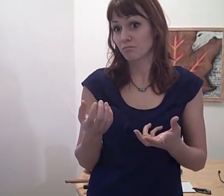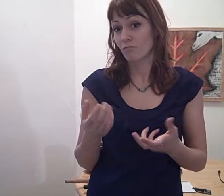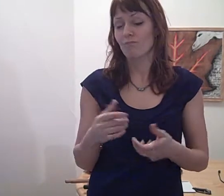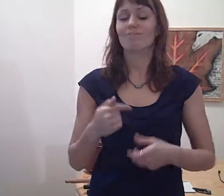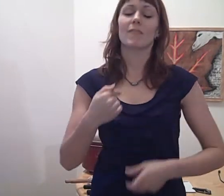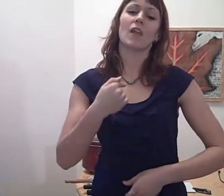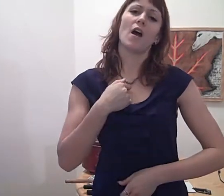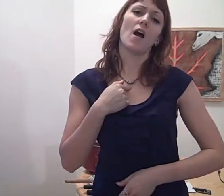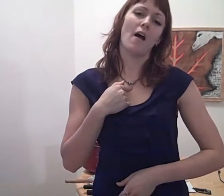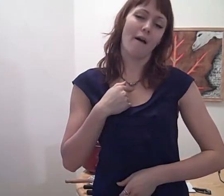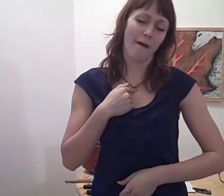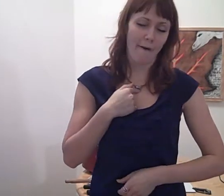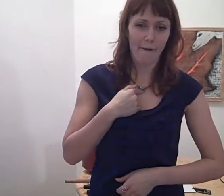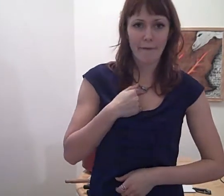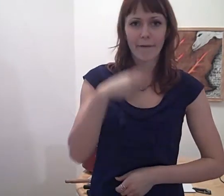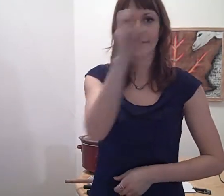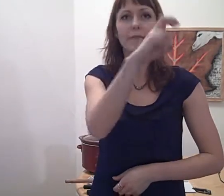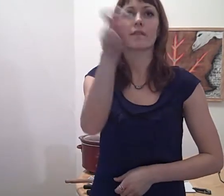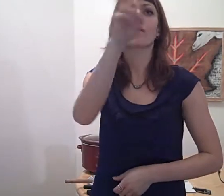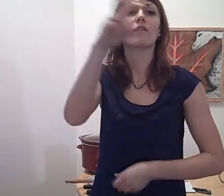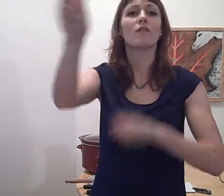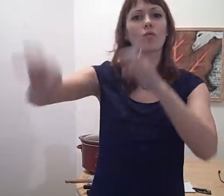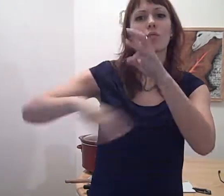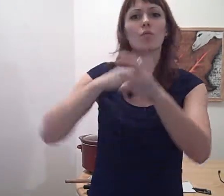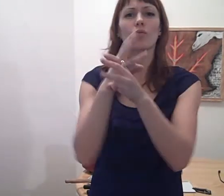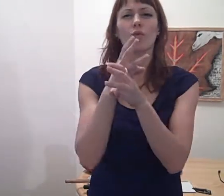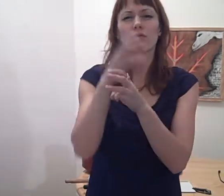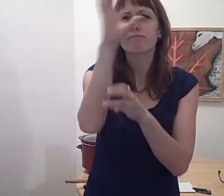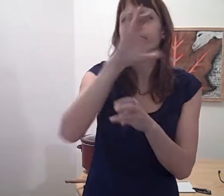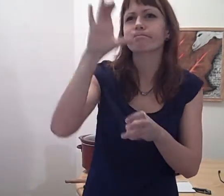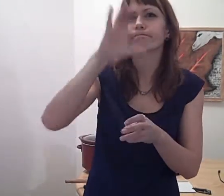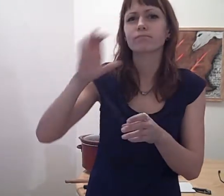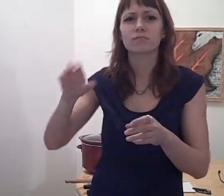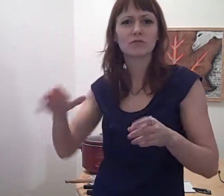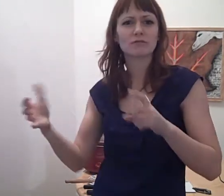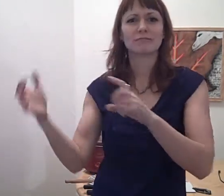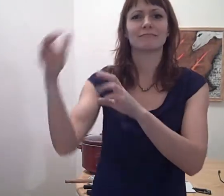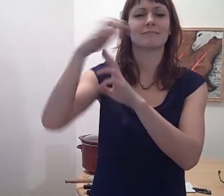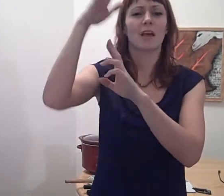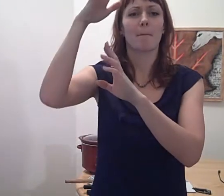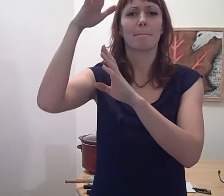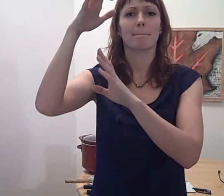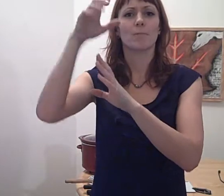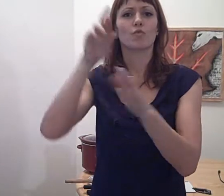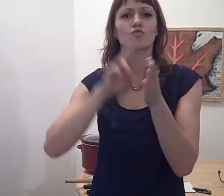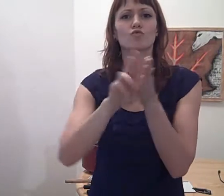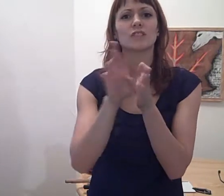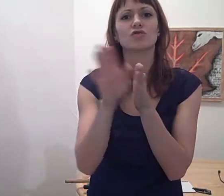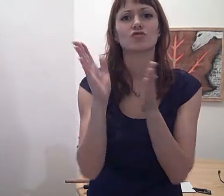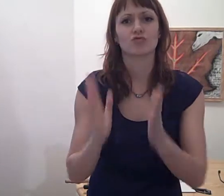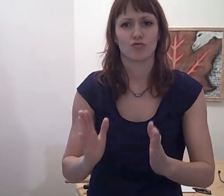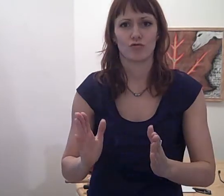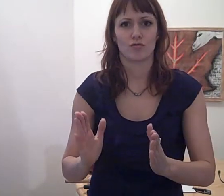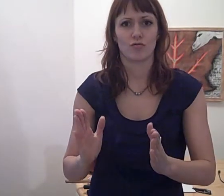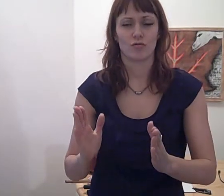take us there. And we formed a company to build on their extraordinary ideas. 6.5 years